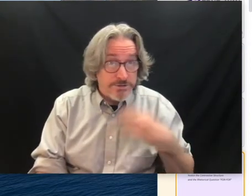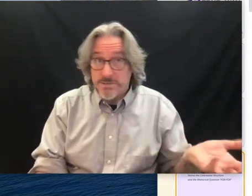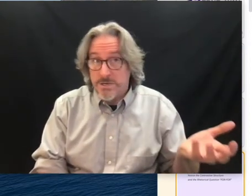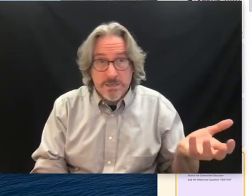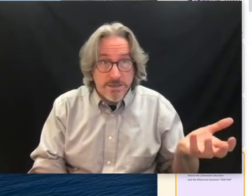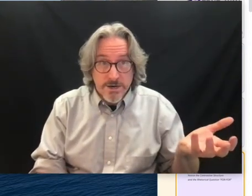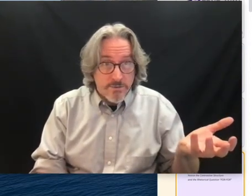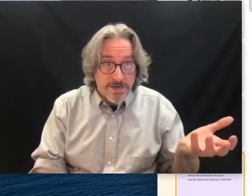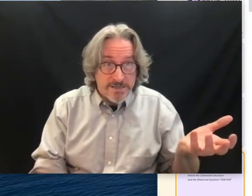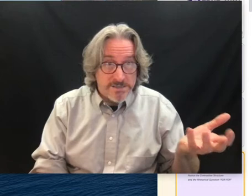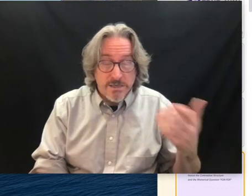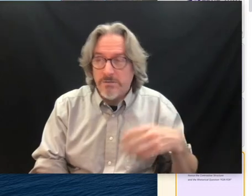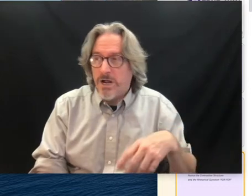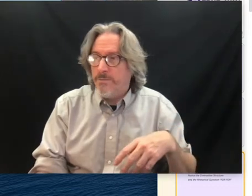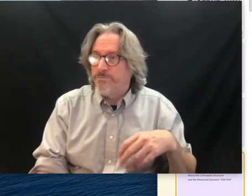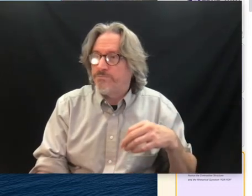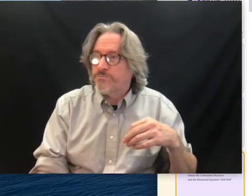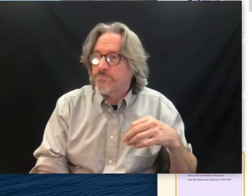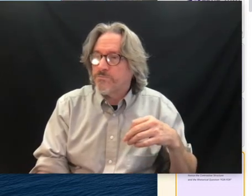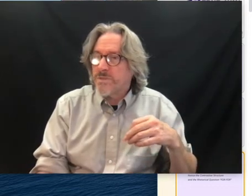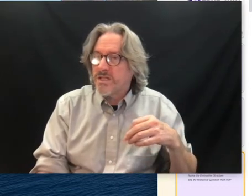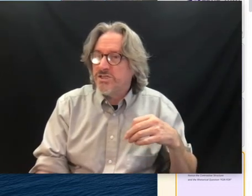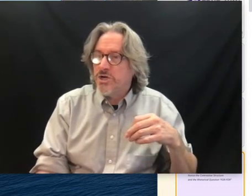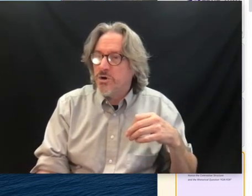you're not going to know what it is.